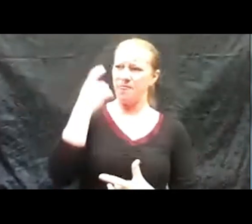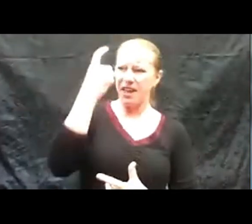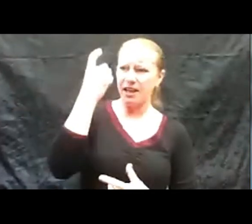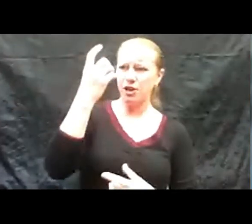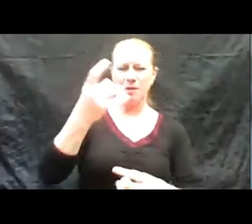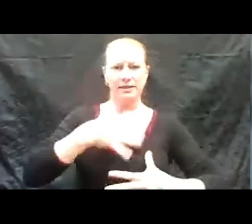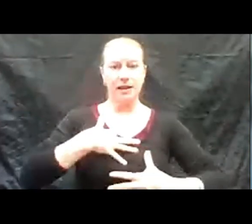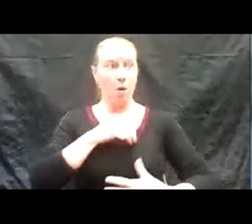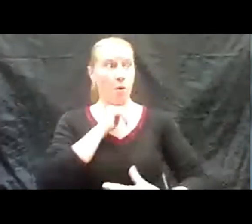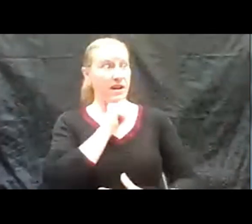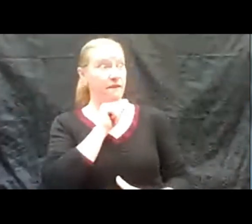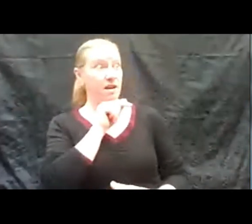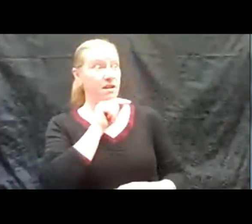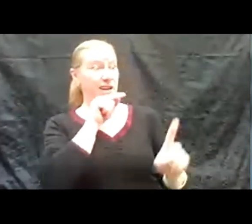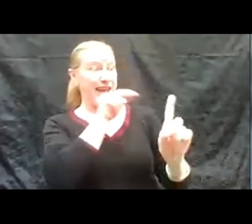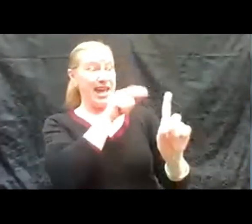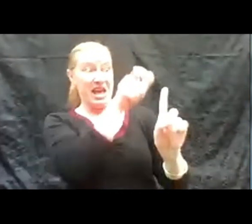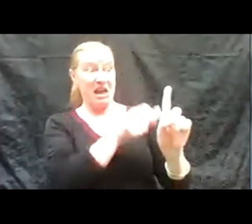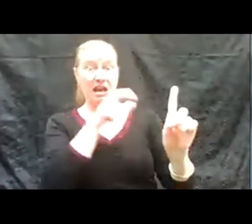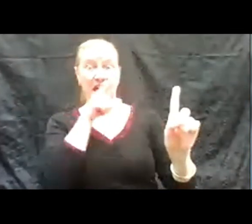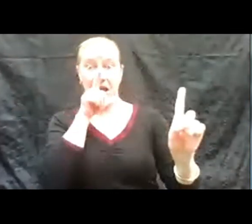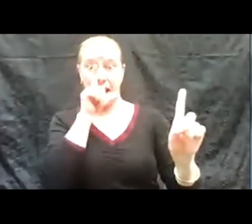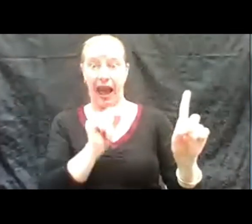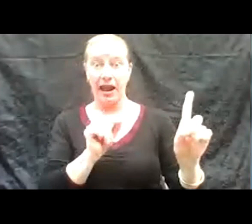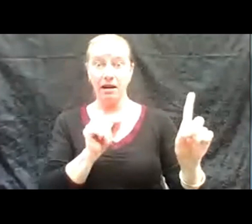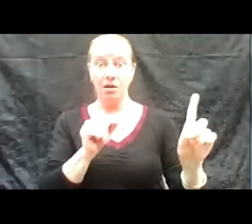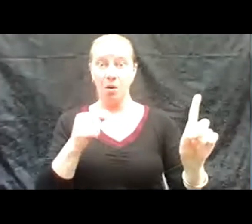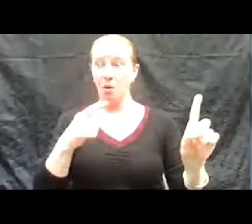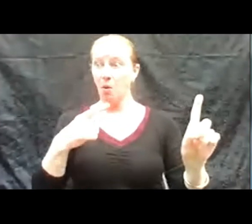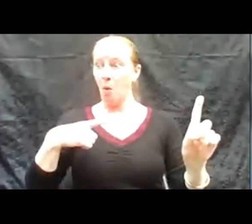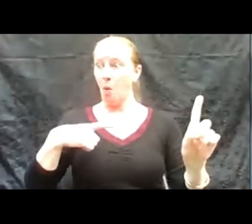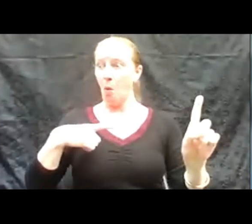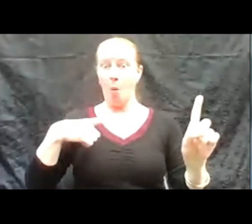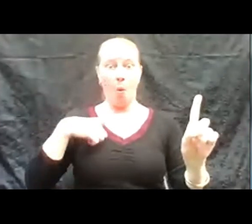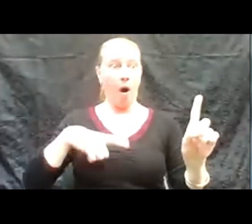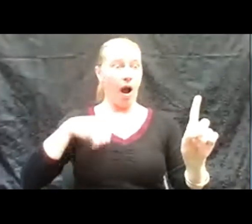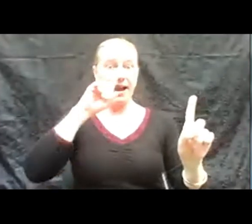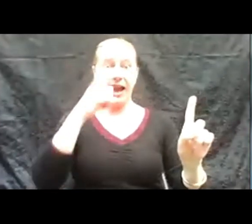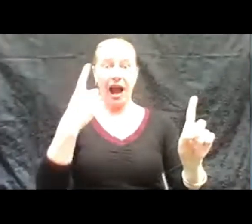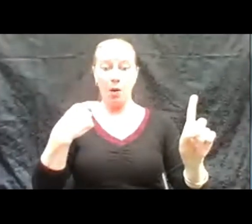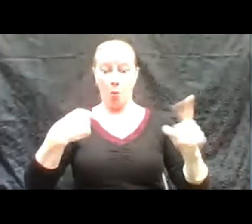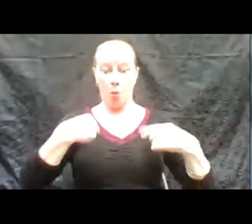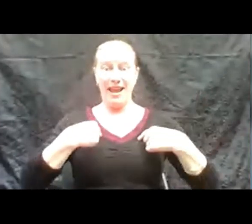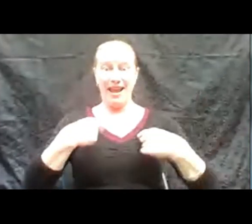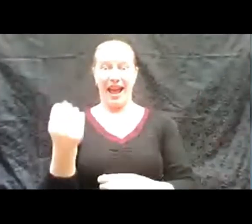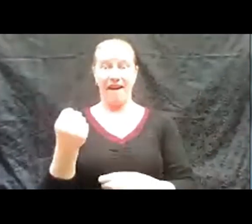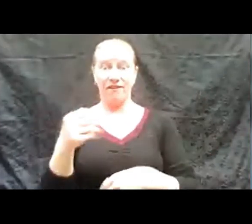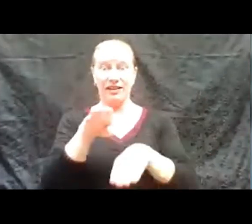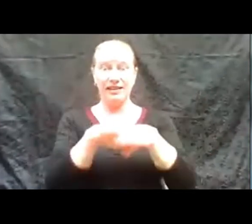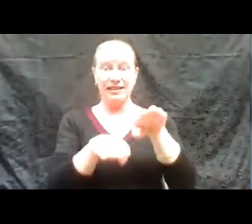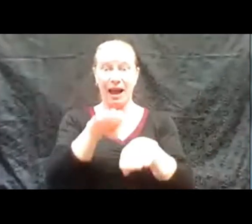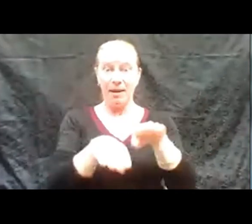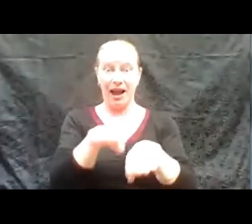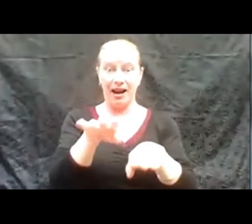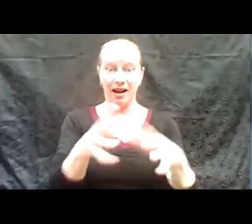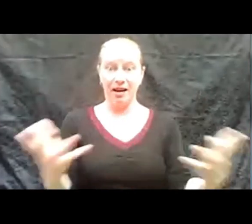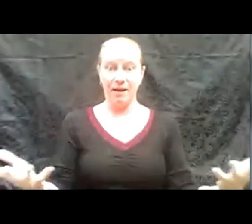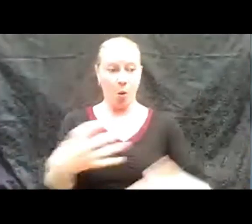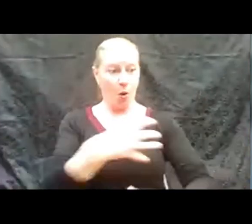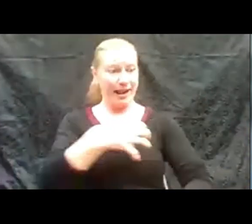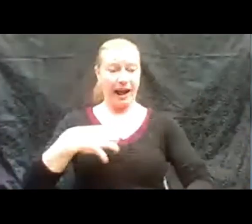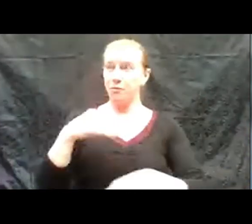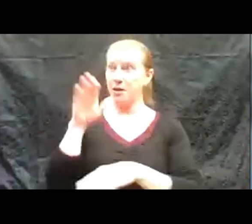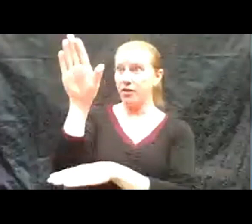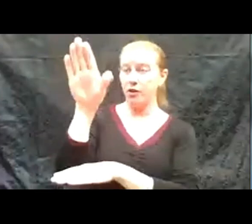he can do it, how come we can't have a social democratic government, or one of a government of the future, a